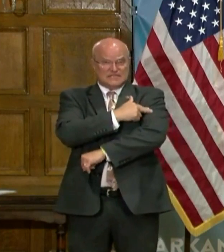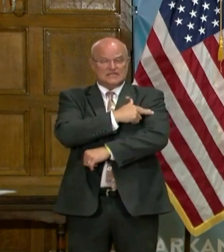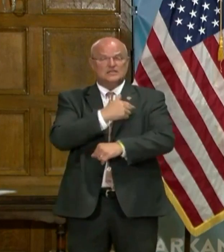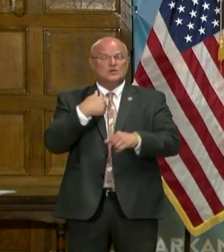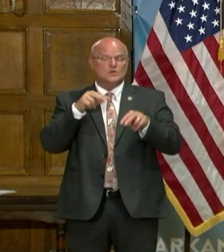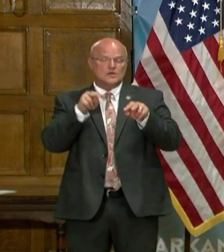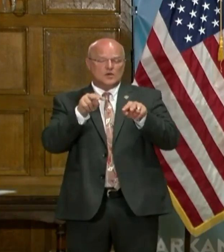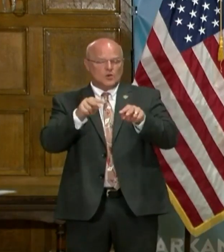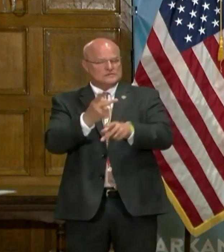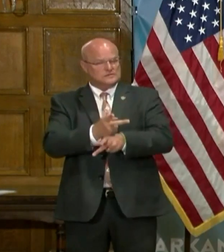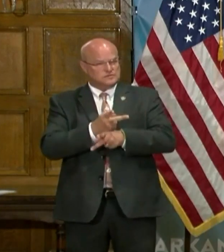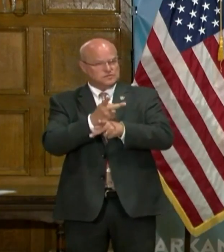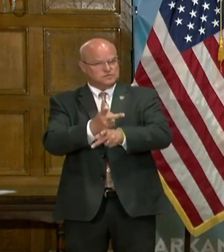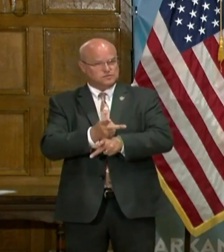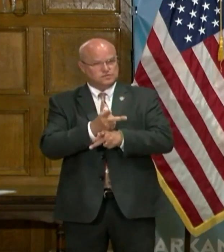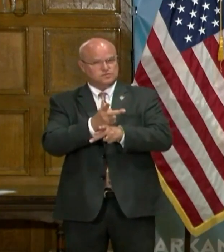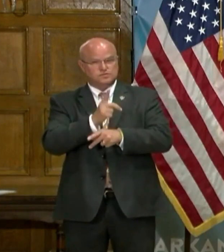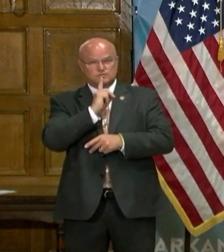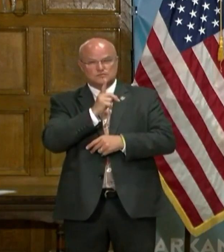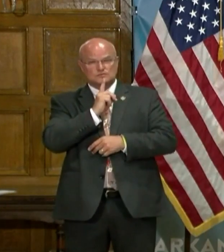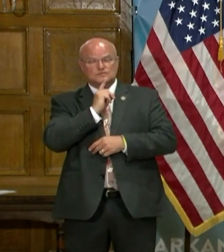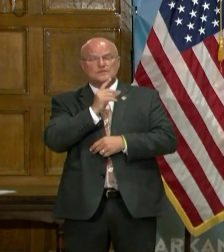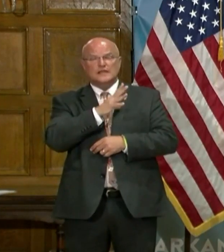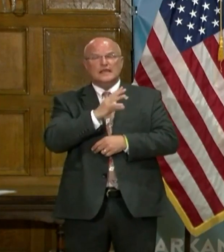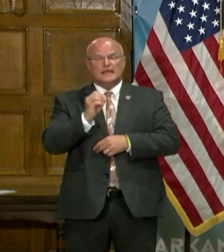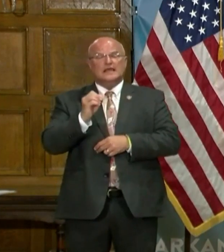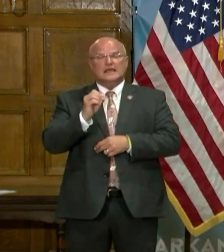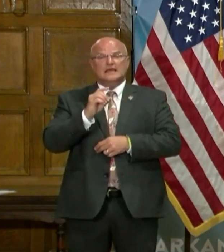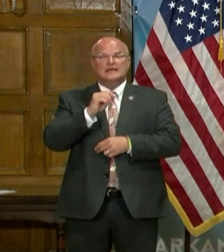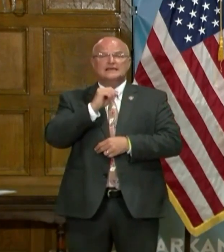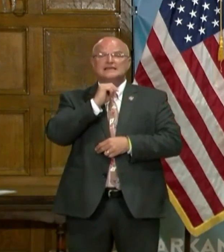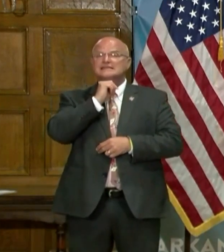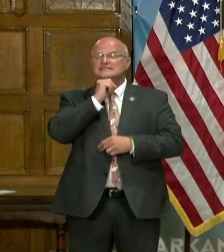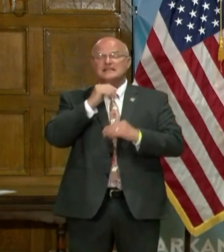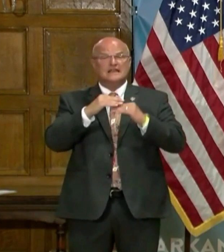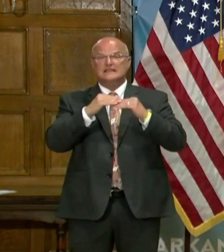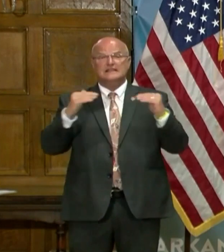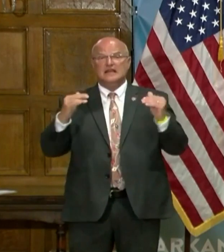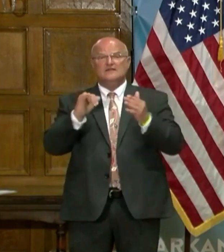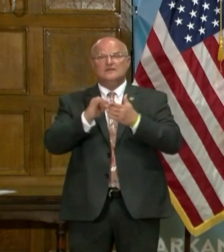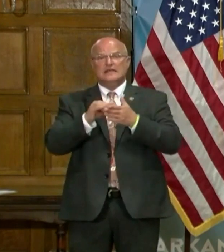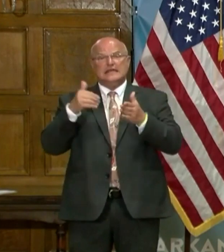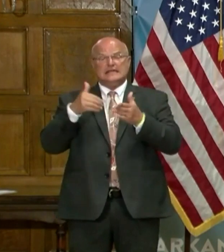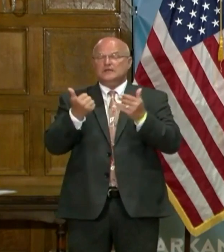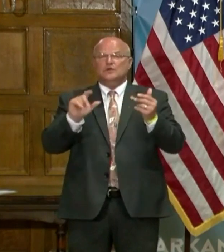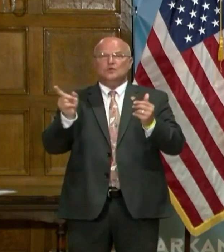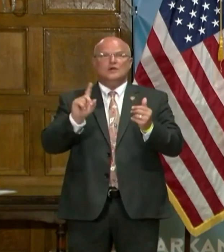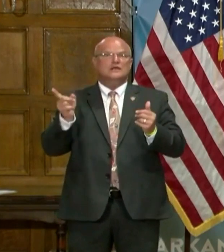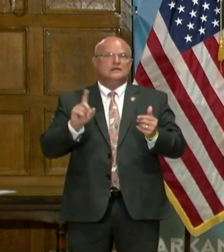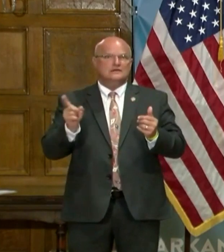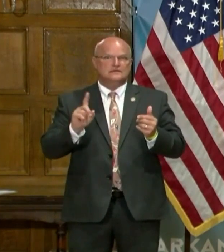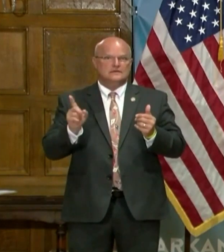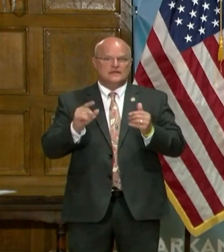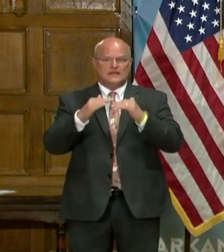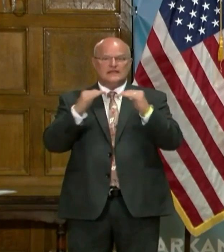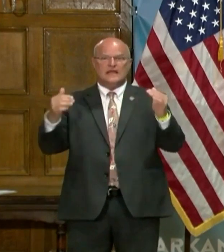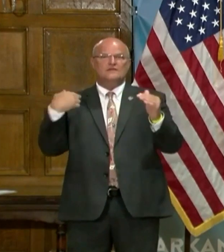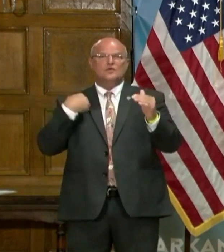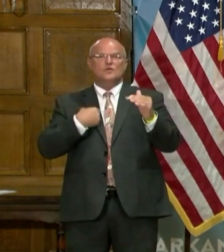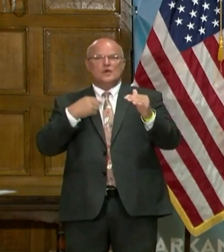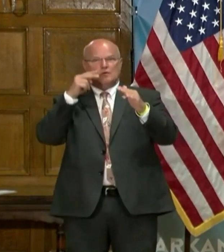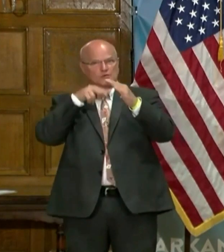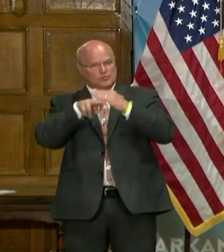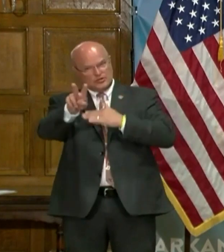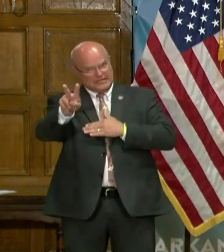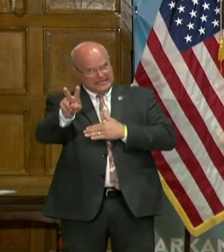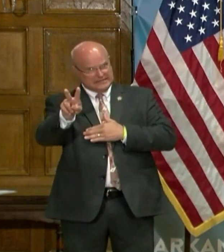hospitalizations we watch very carefully, and it's not to the level that near anywhere the level that we would